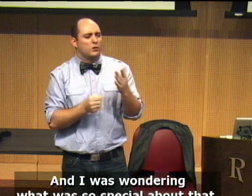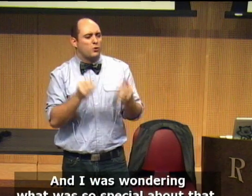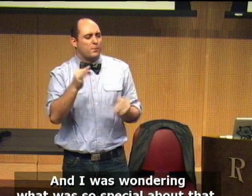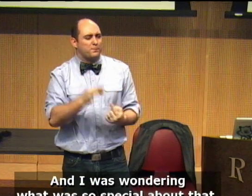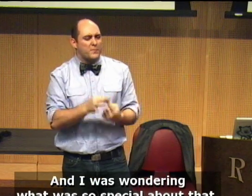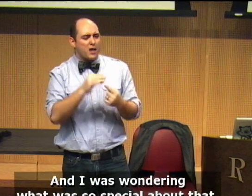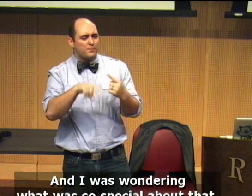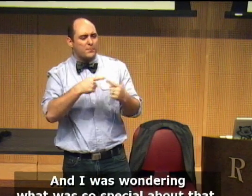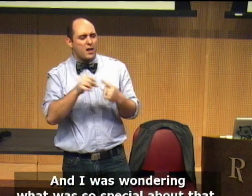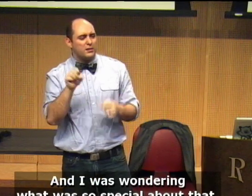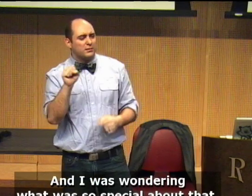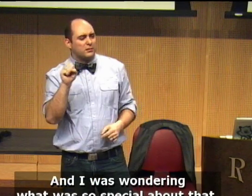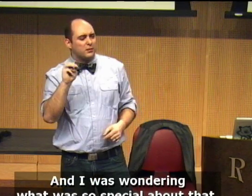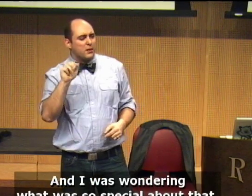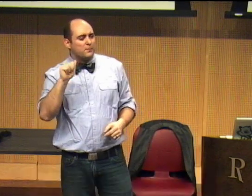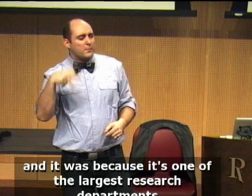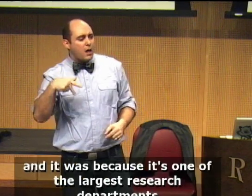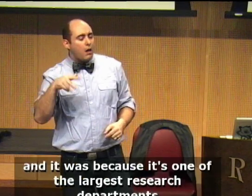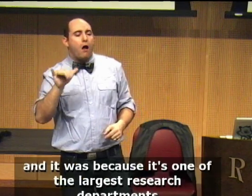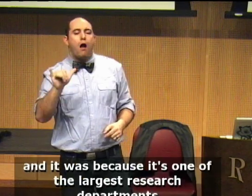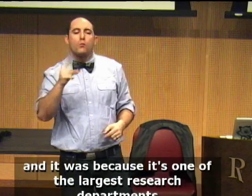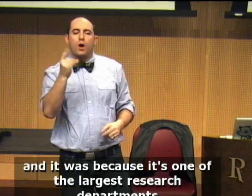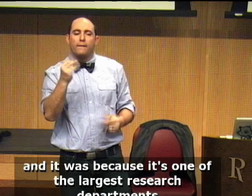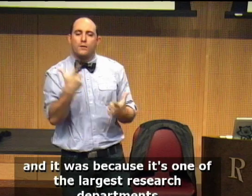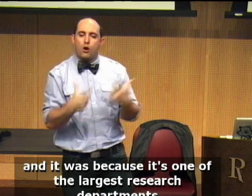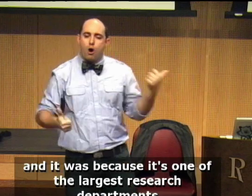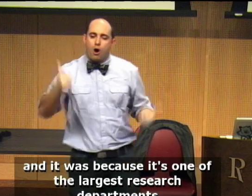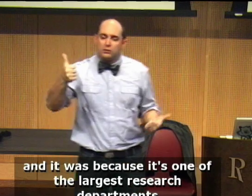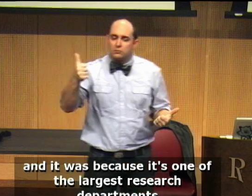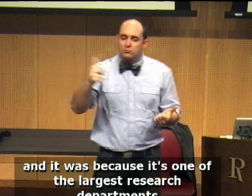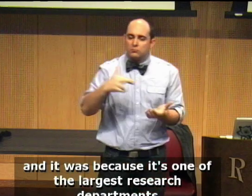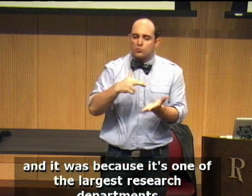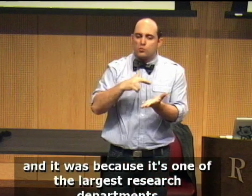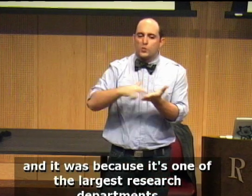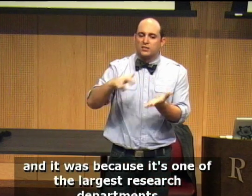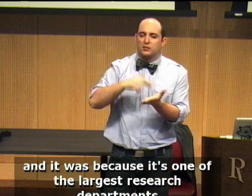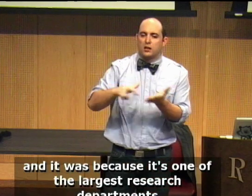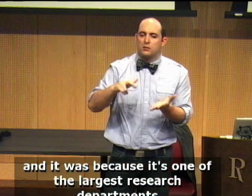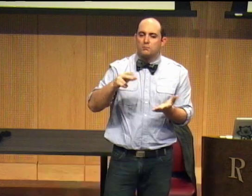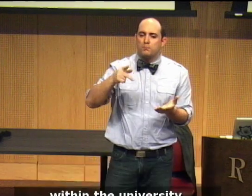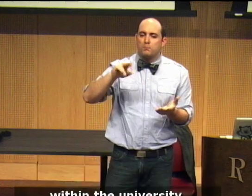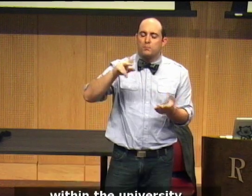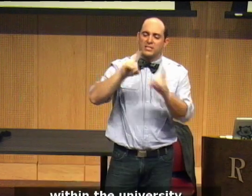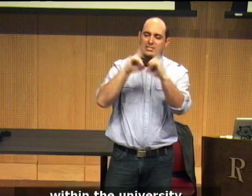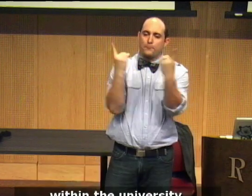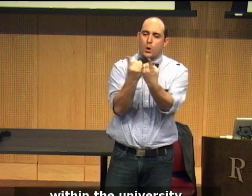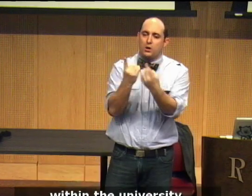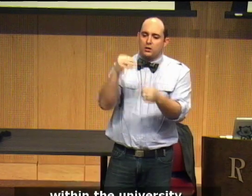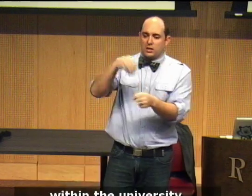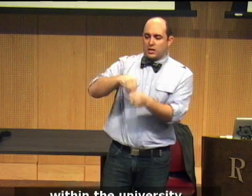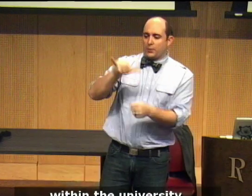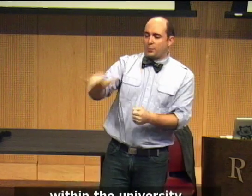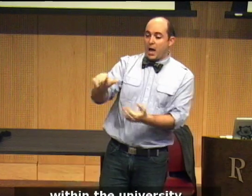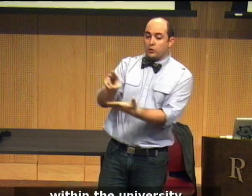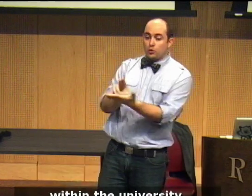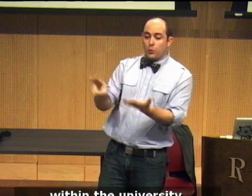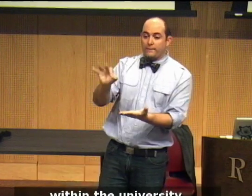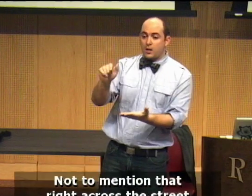so special about that, and it was because it's one of the largest research departments within the university. Not